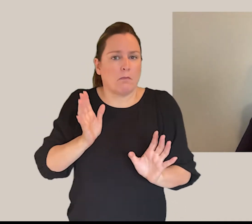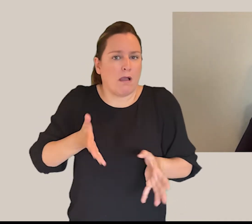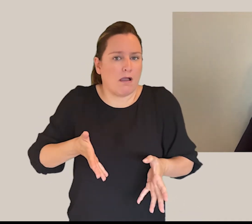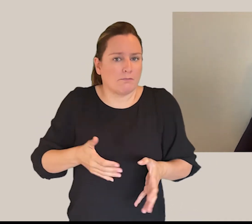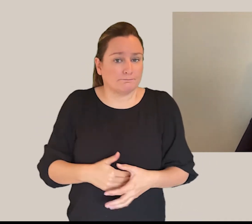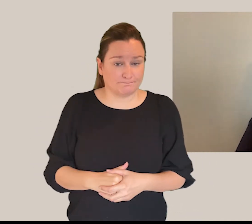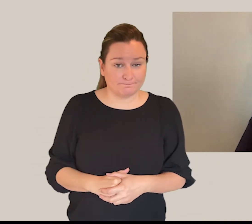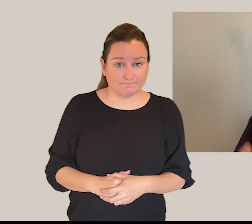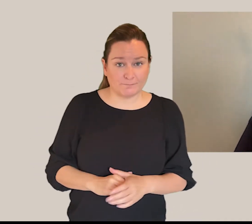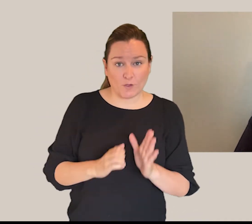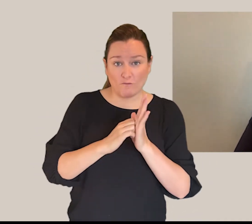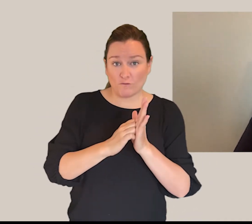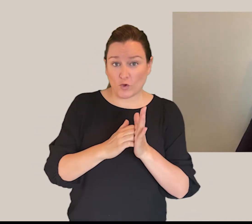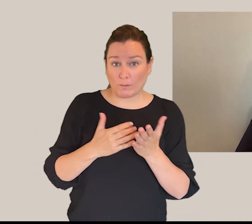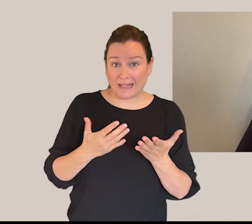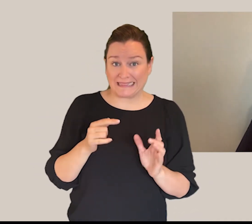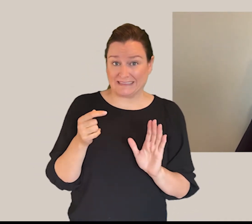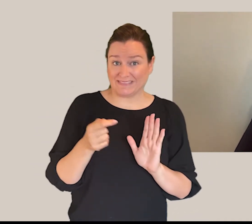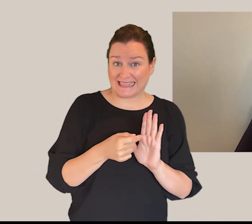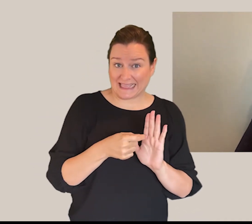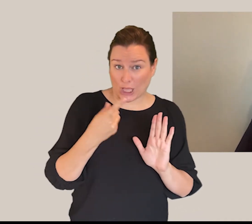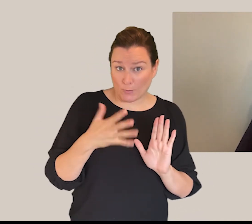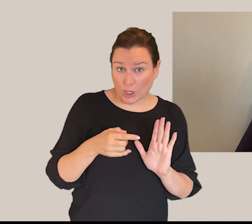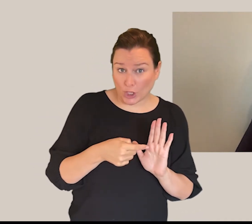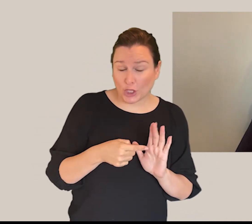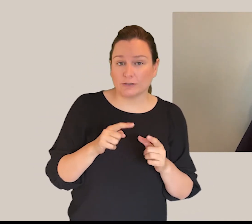information. Examples of